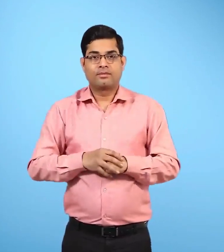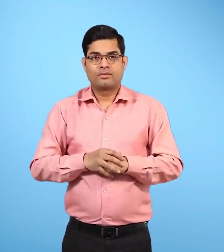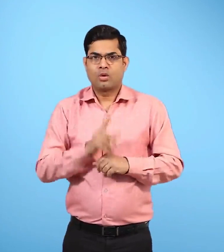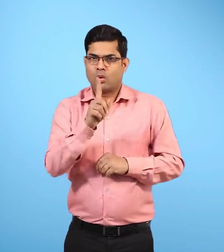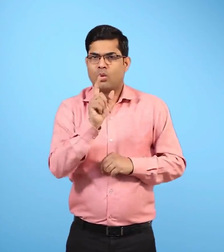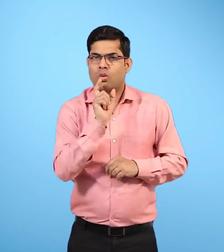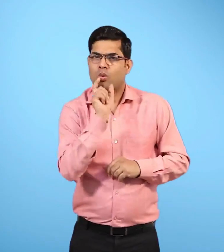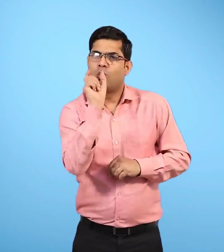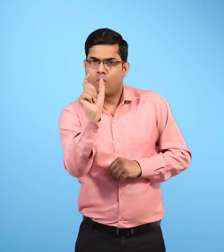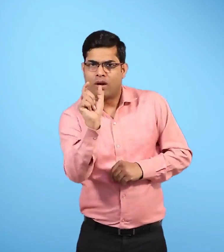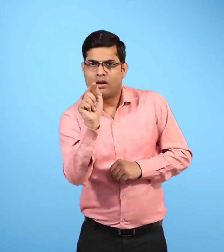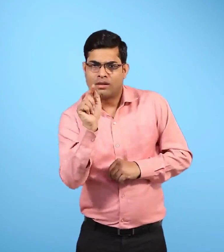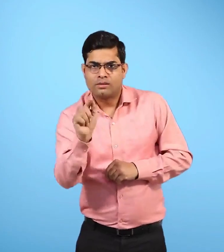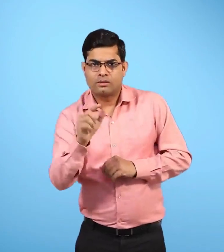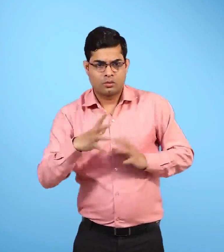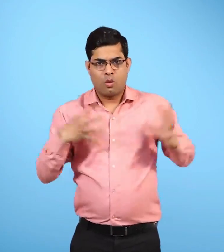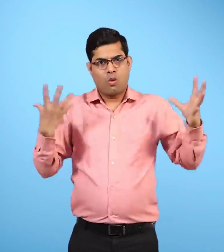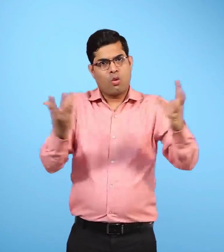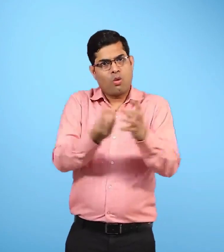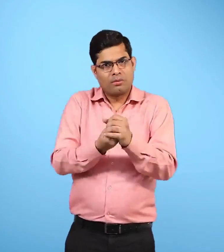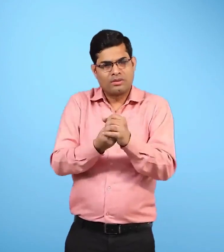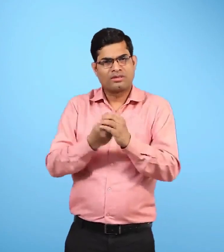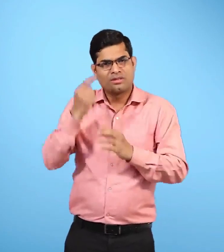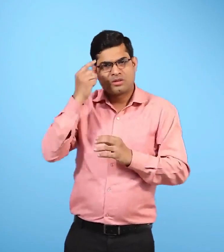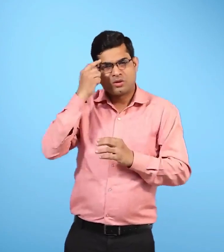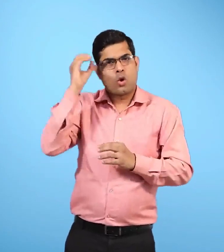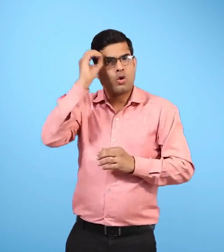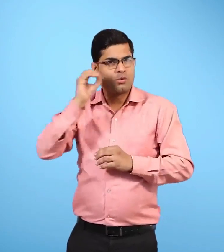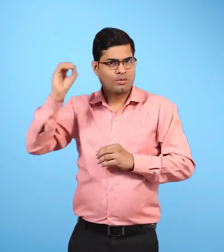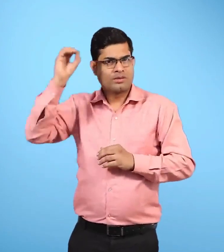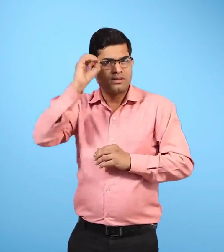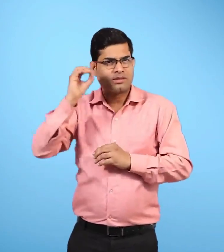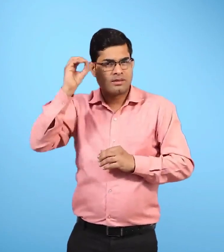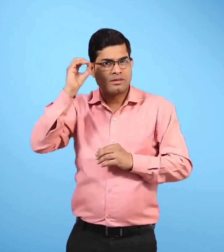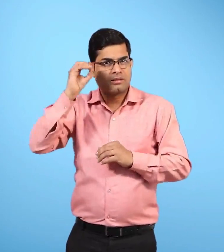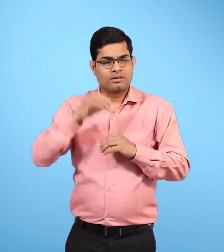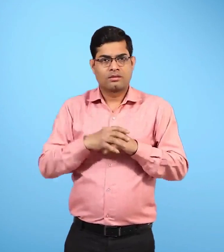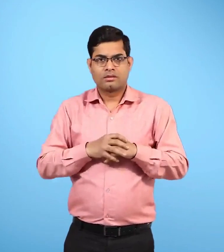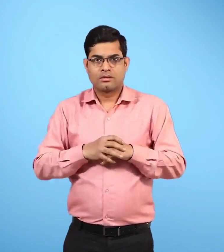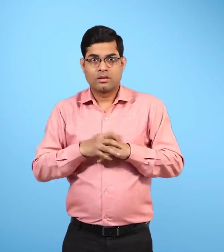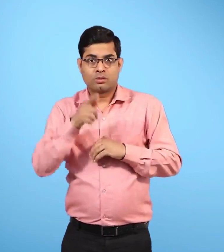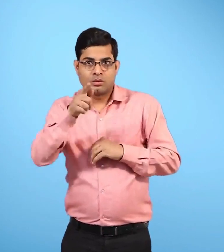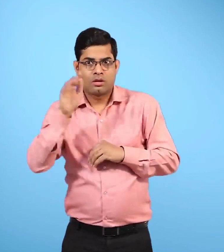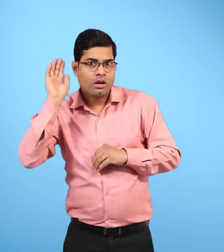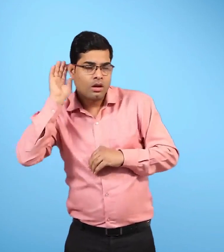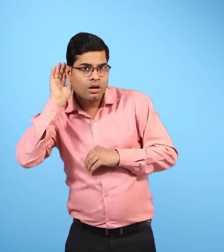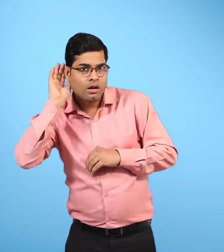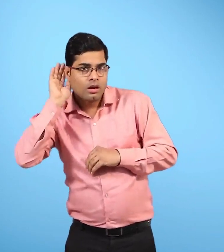you hardly said a word. We all aired our opinions, but from you we